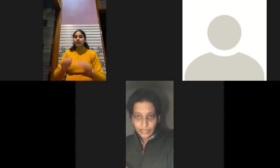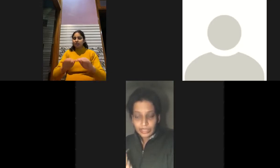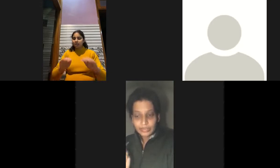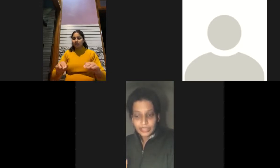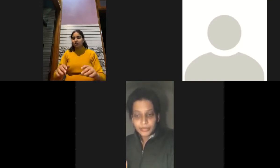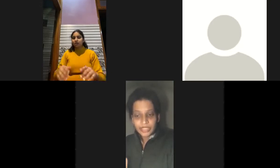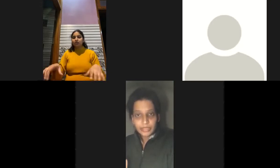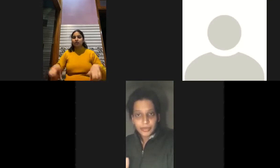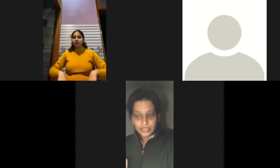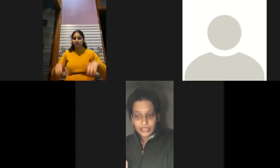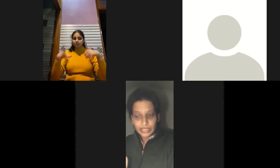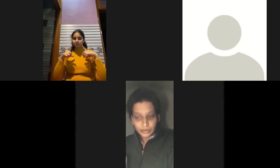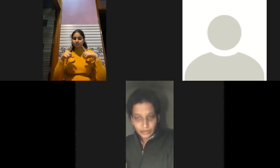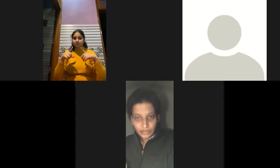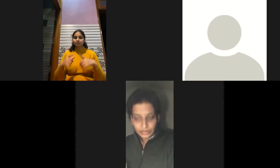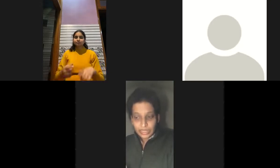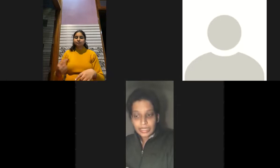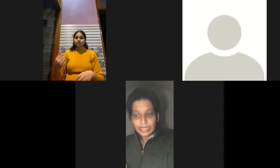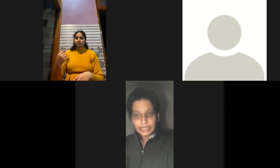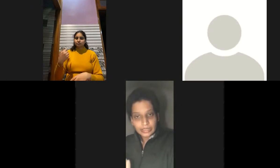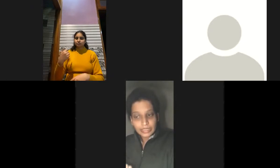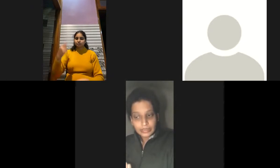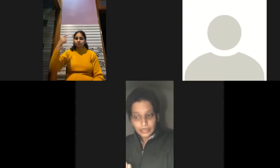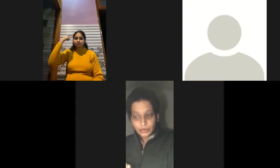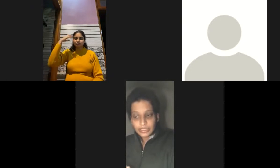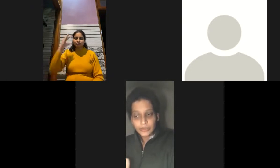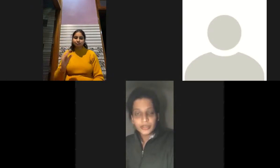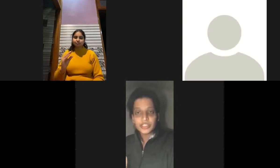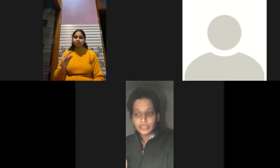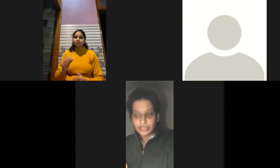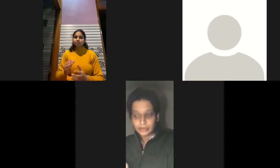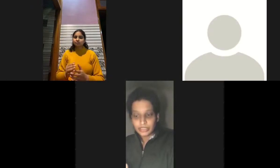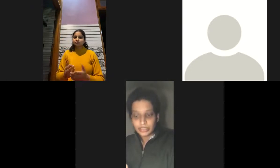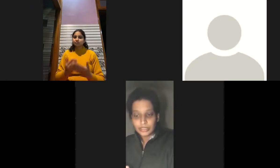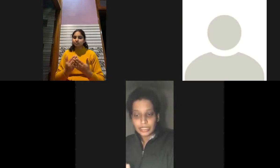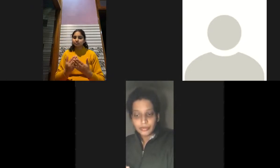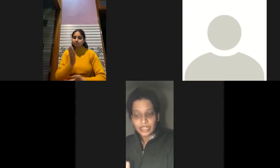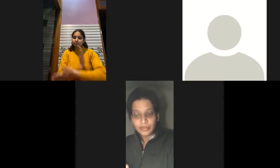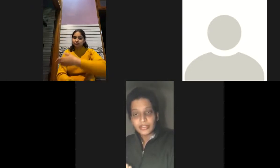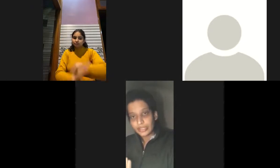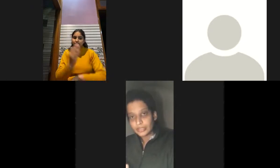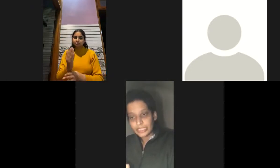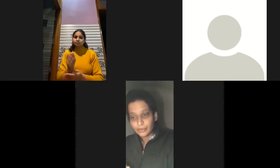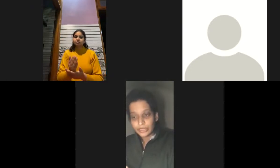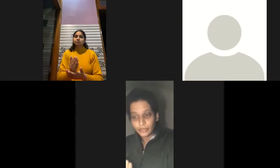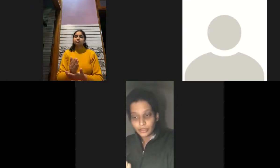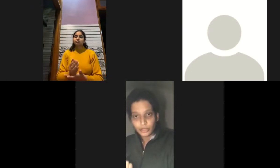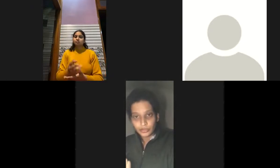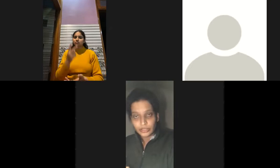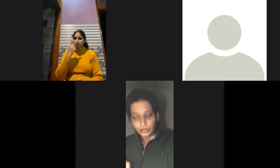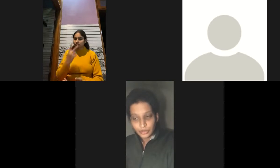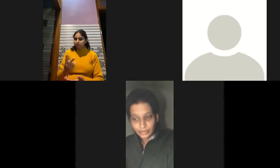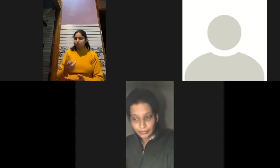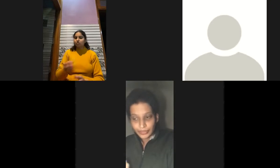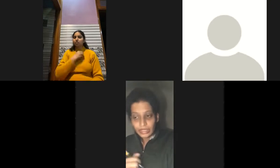disability resembling any present-day diagnosis, he does answer to a dispositional disability that would have been recognized by the doctors of